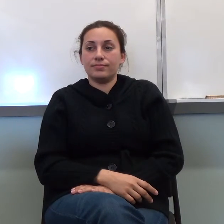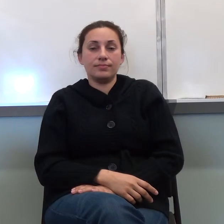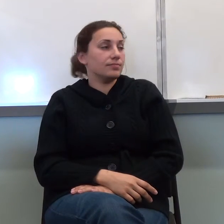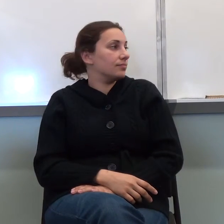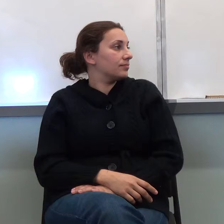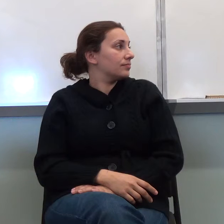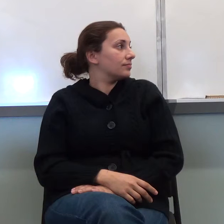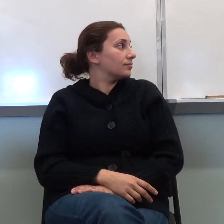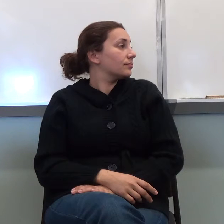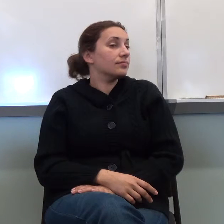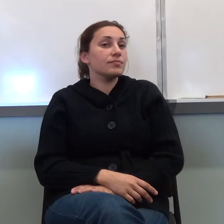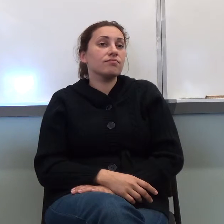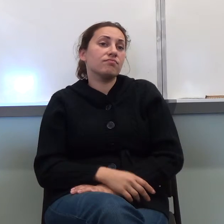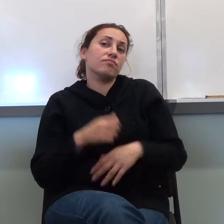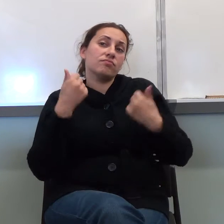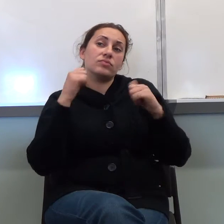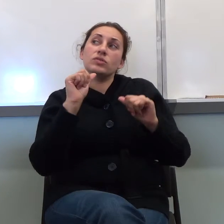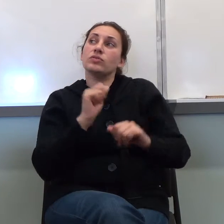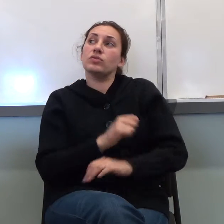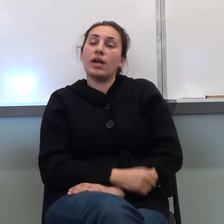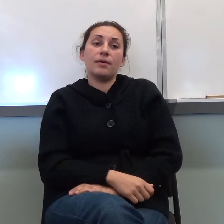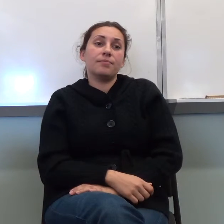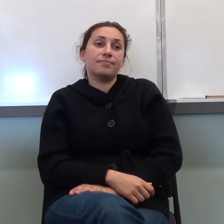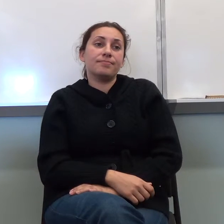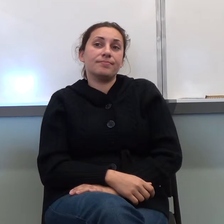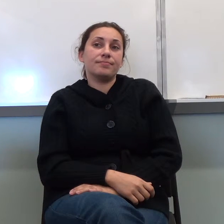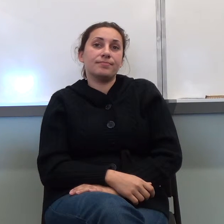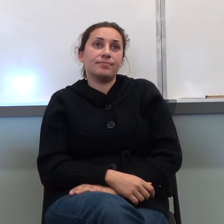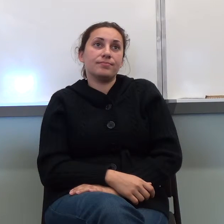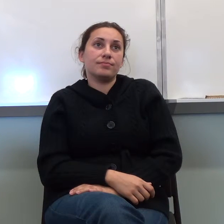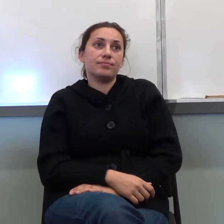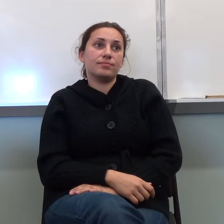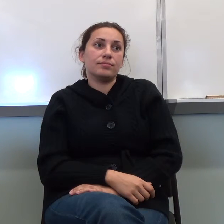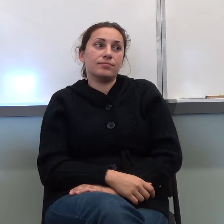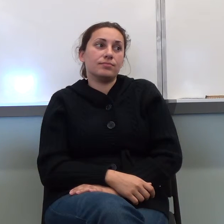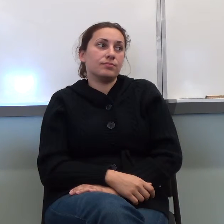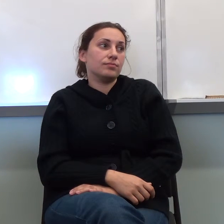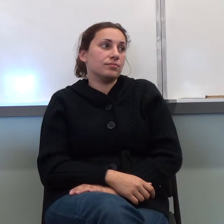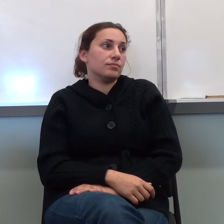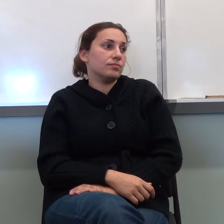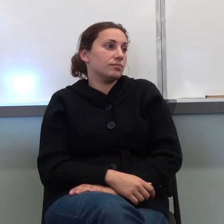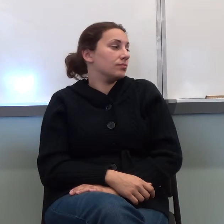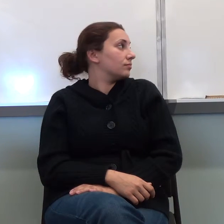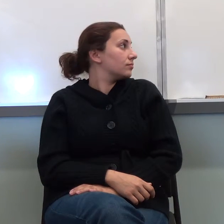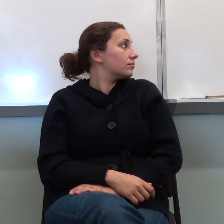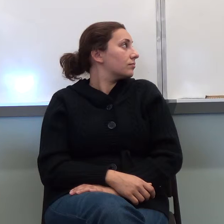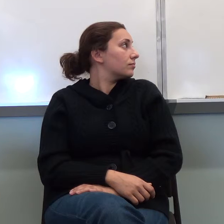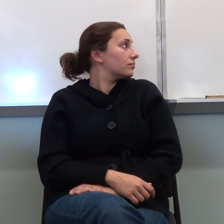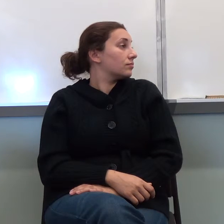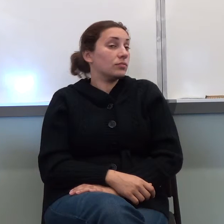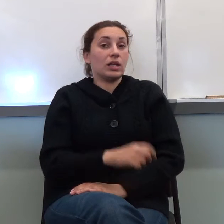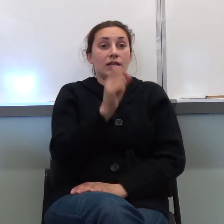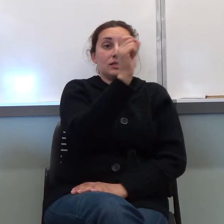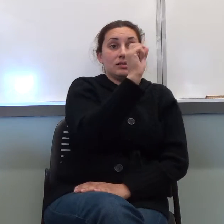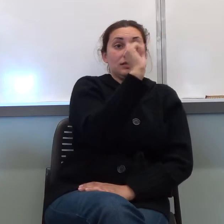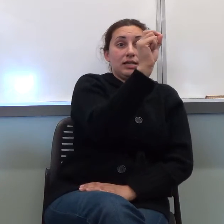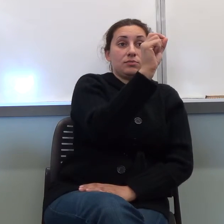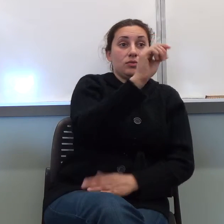Okay, let's see if we can go through this. All right. Well, going from a decimal to a percent is a very